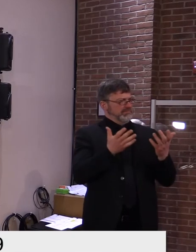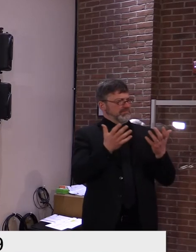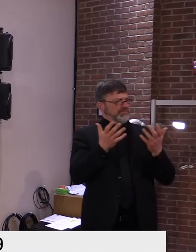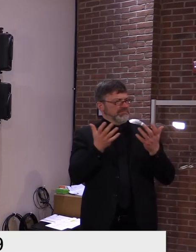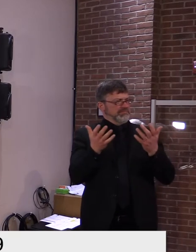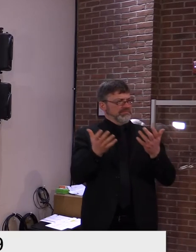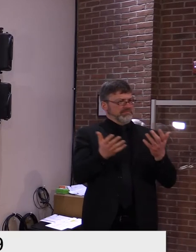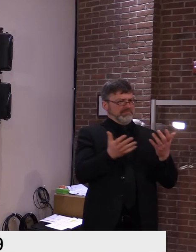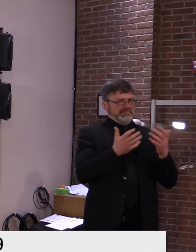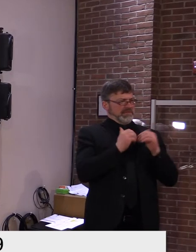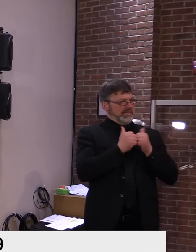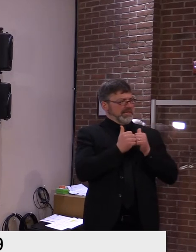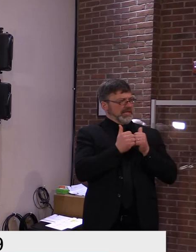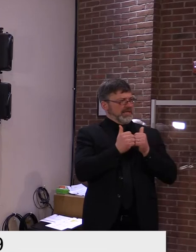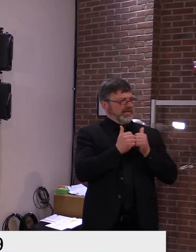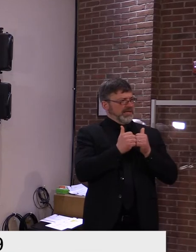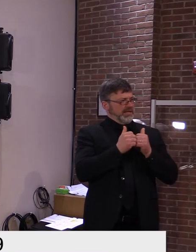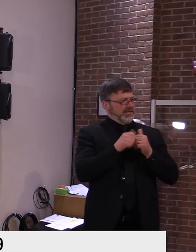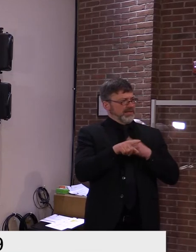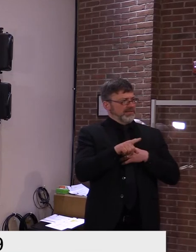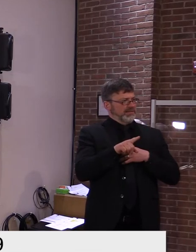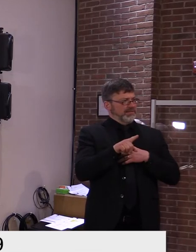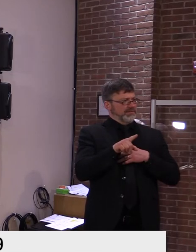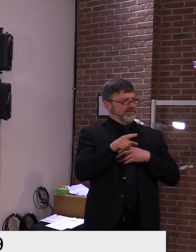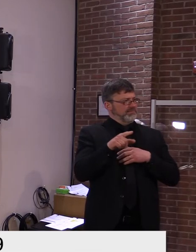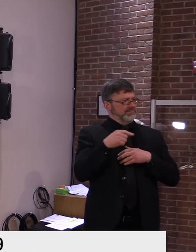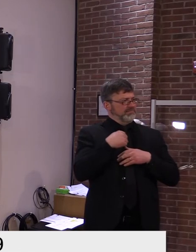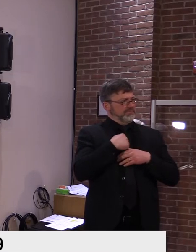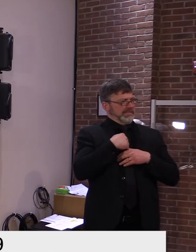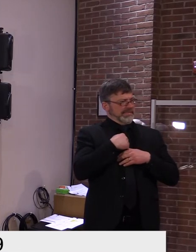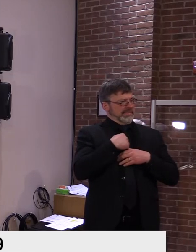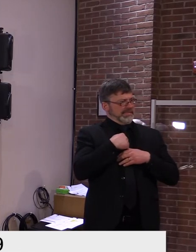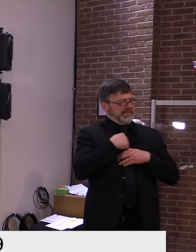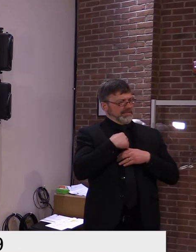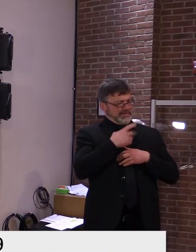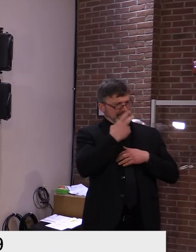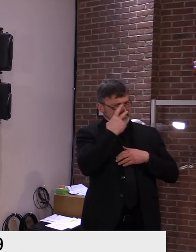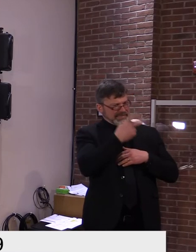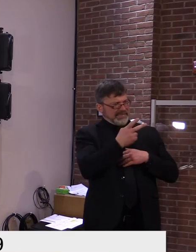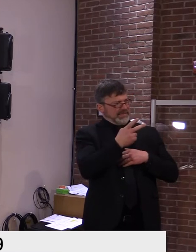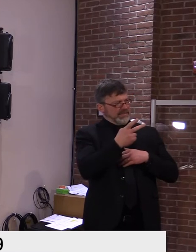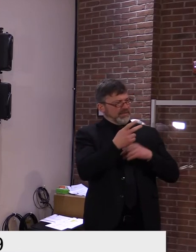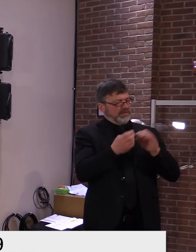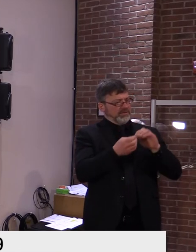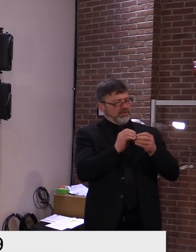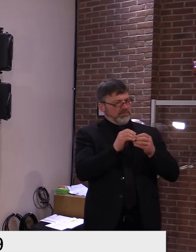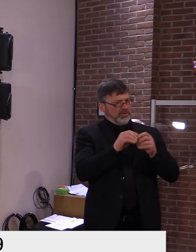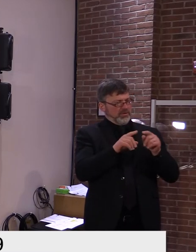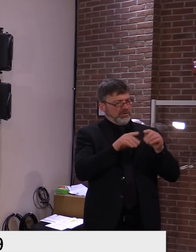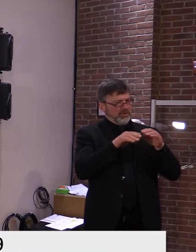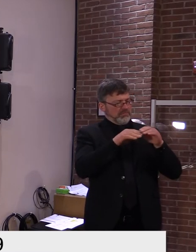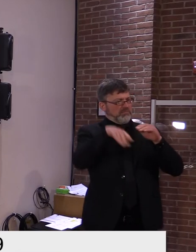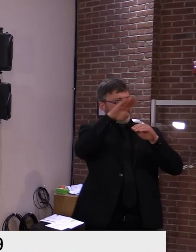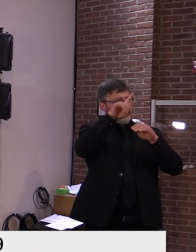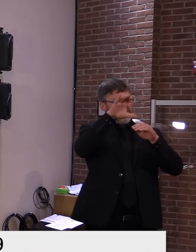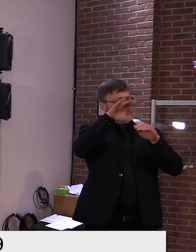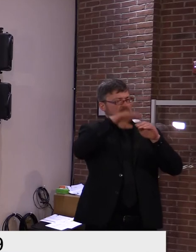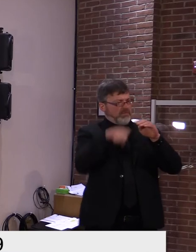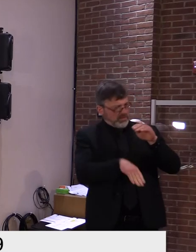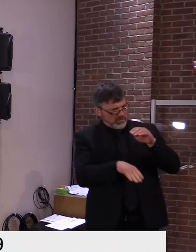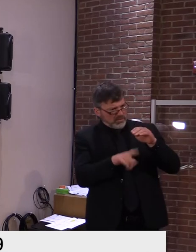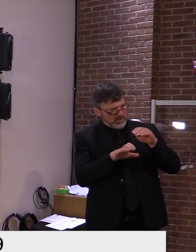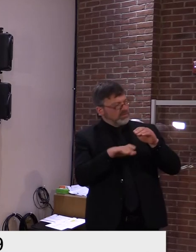the general public should trust these numbers if they're up and down and, you